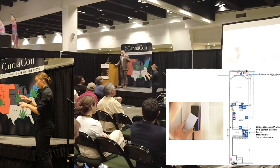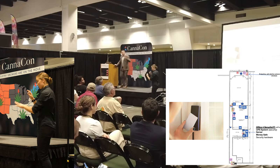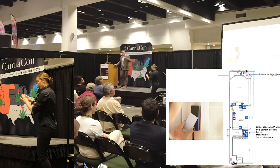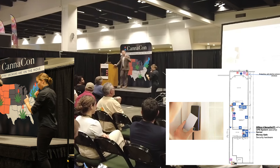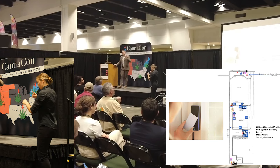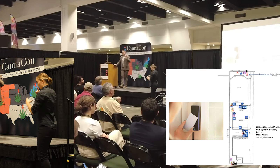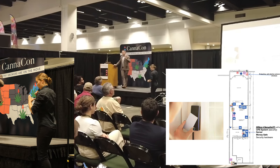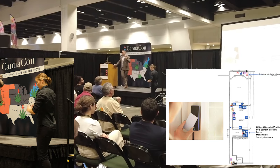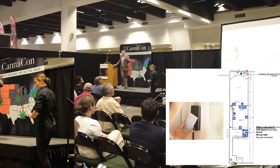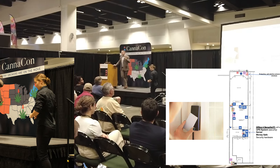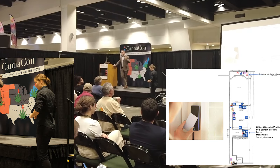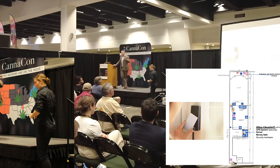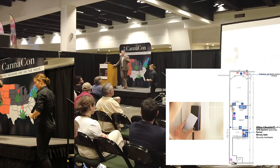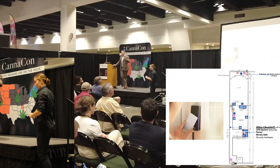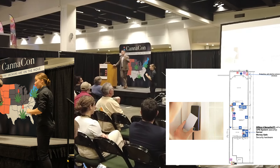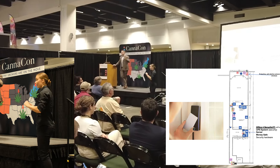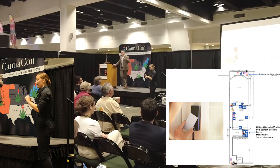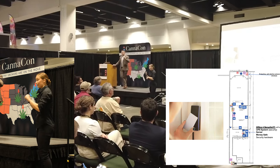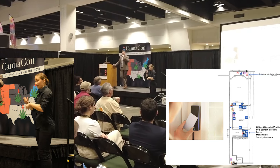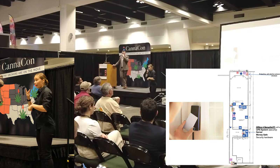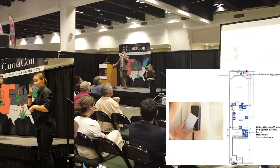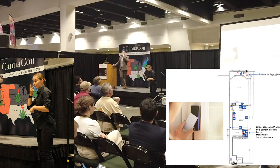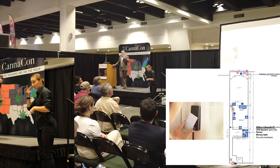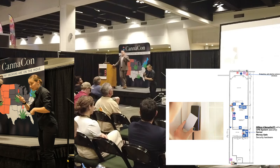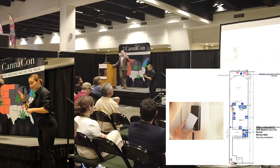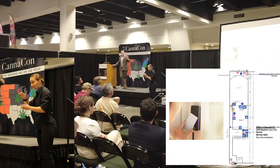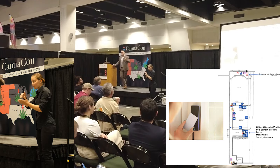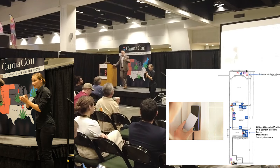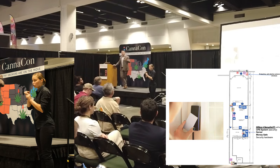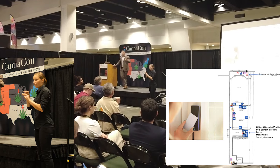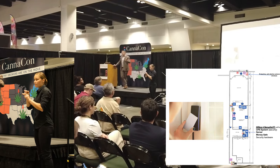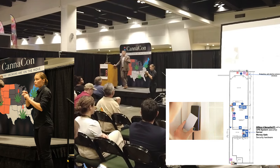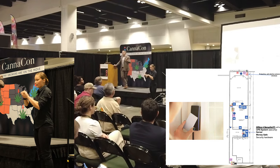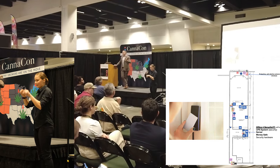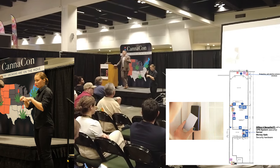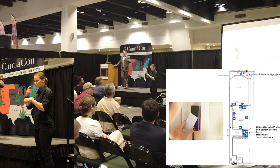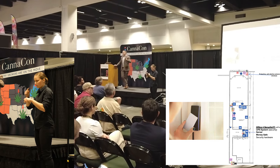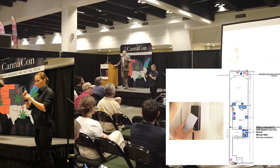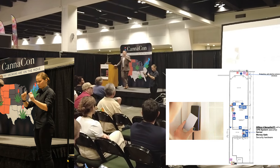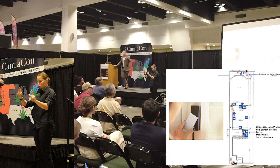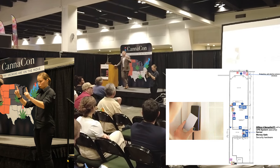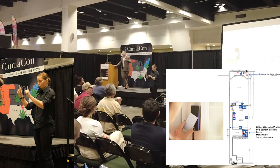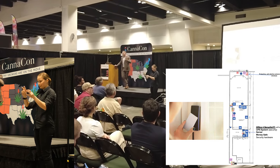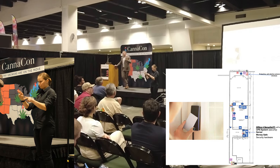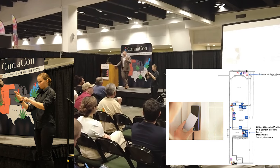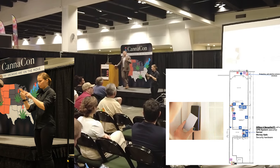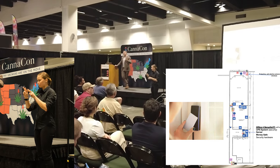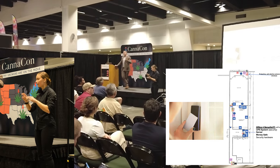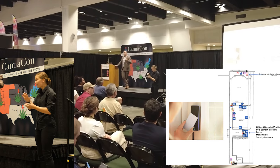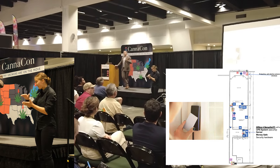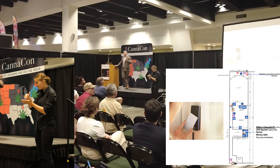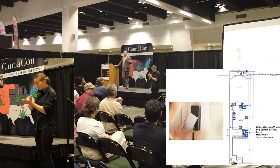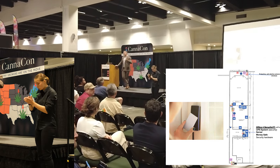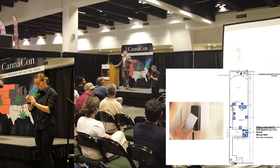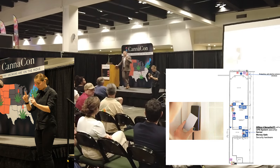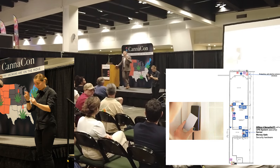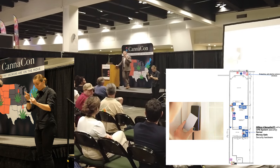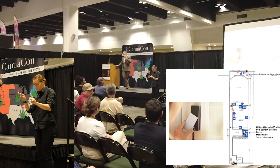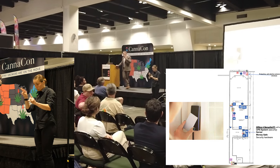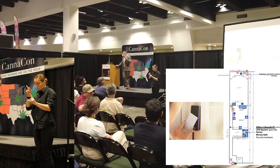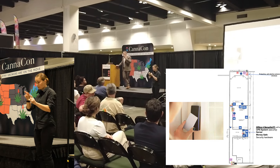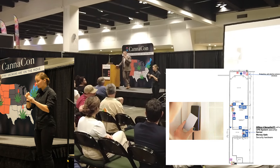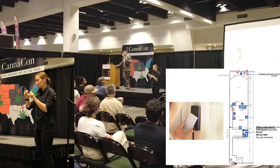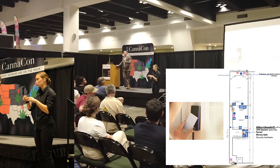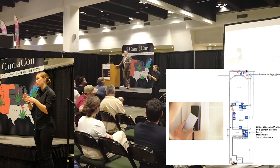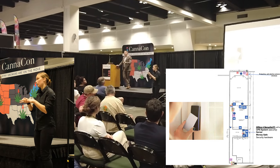would have access to that central viewing station. That central viewing station is very, very important to provide